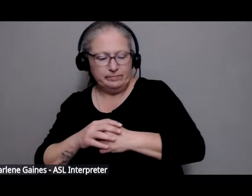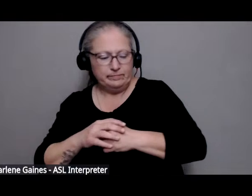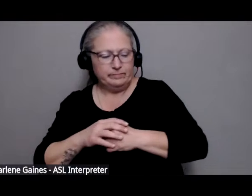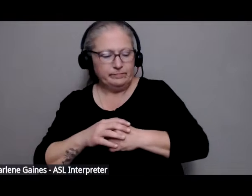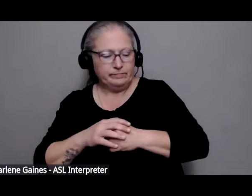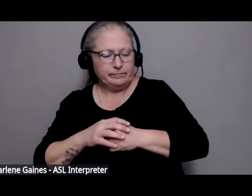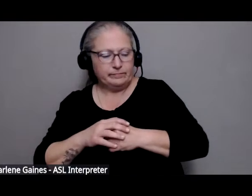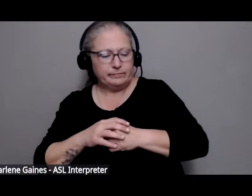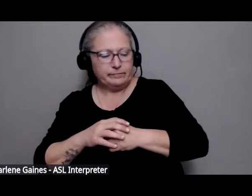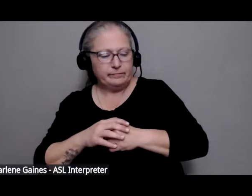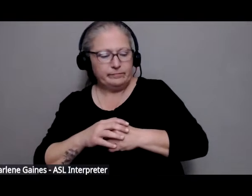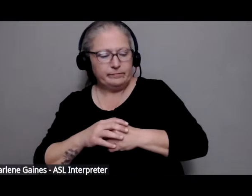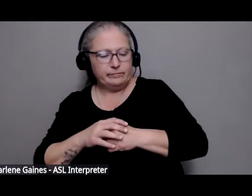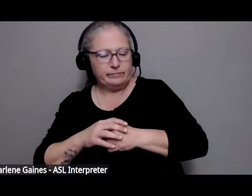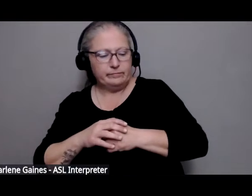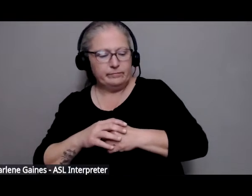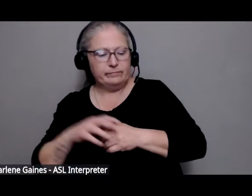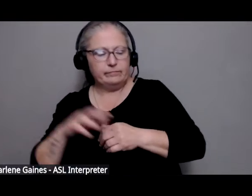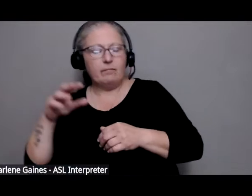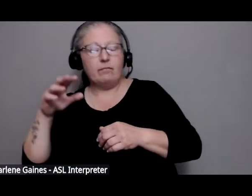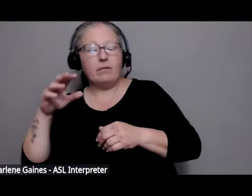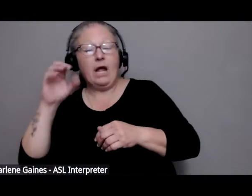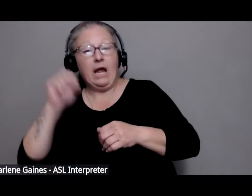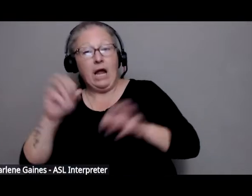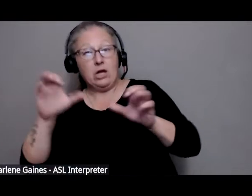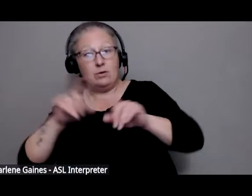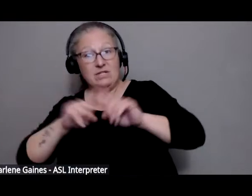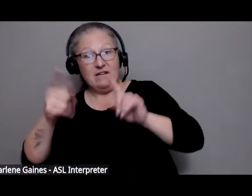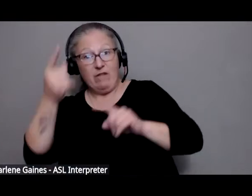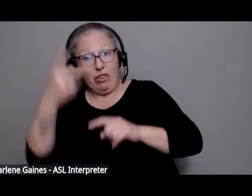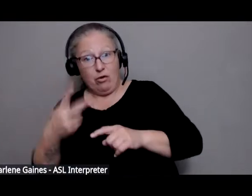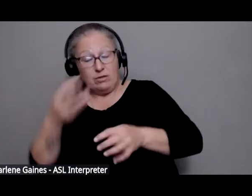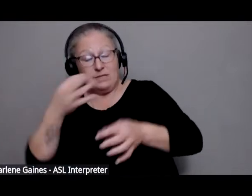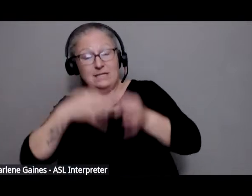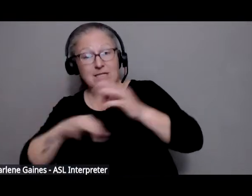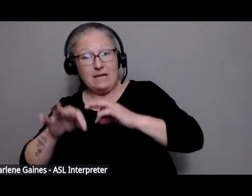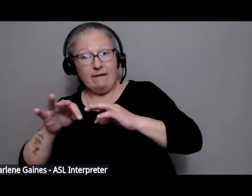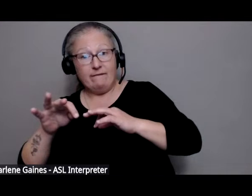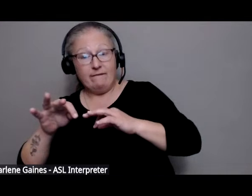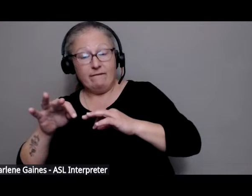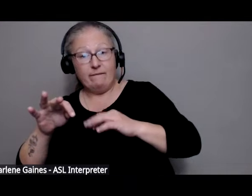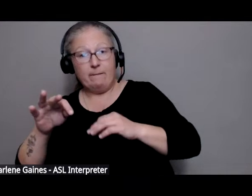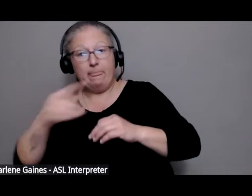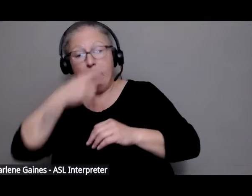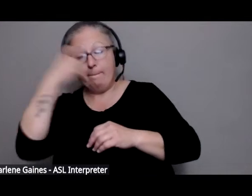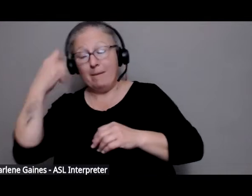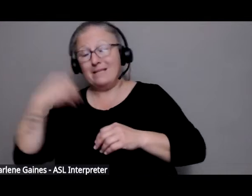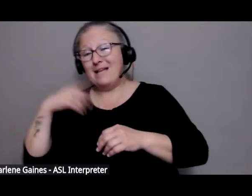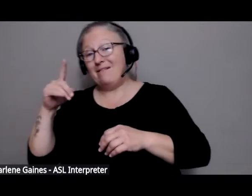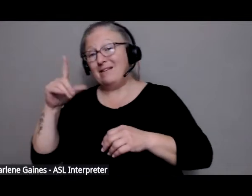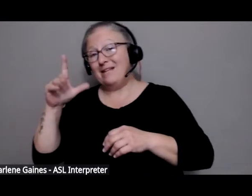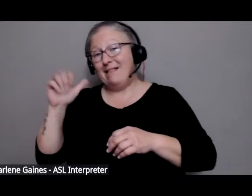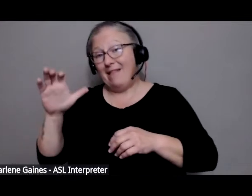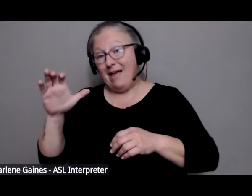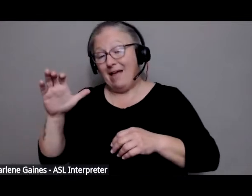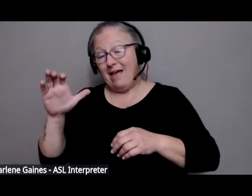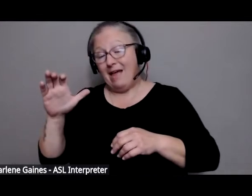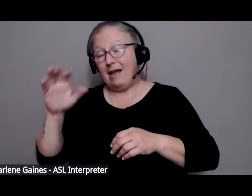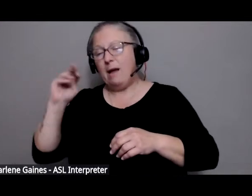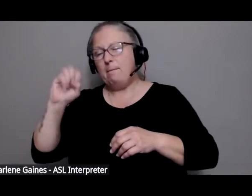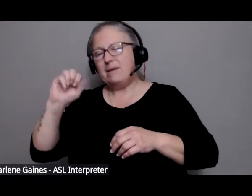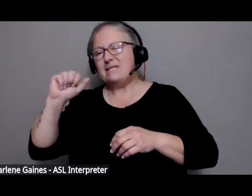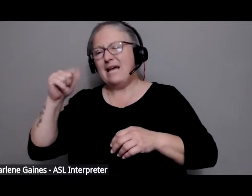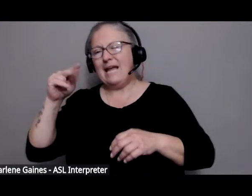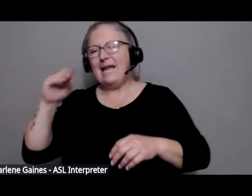Could we Would postpone Tuesday it? be an option? Could we do a different Thursday instead of? That because we've got DLAC, Ms. Aquino and I have gone through